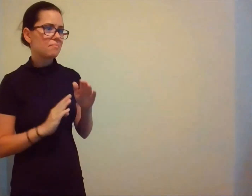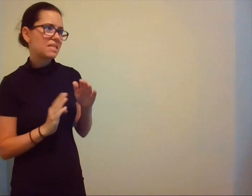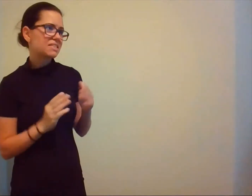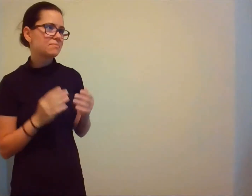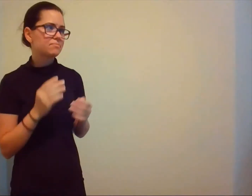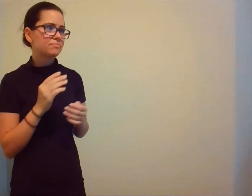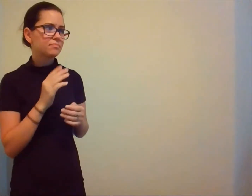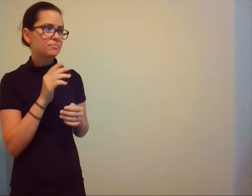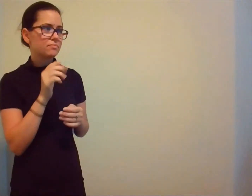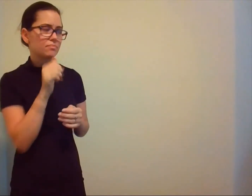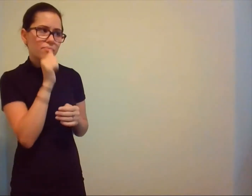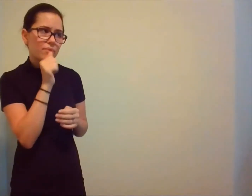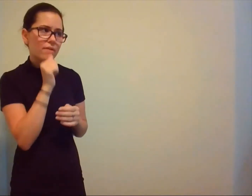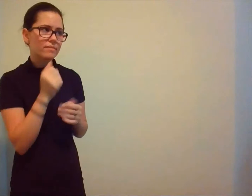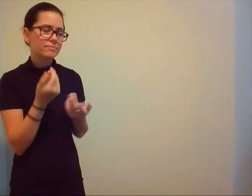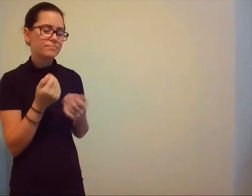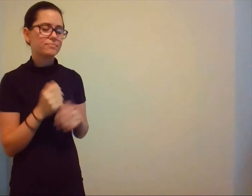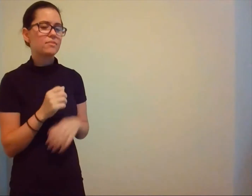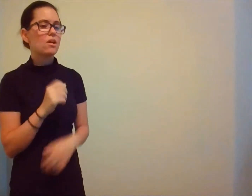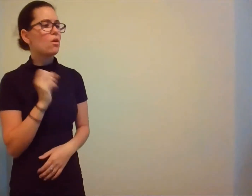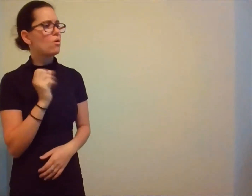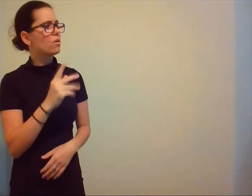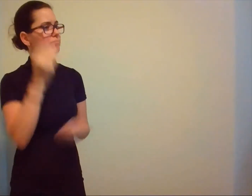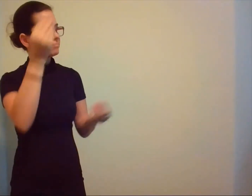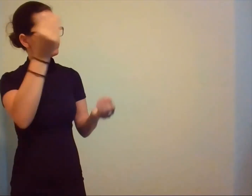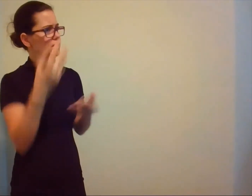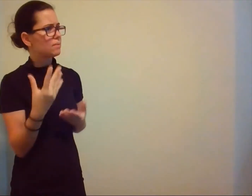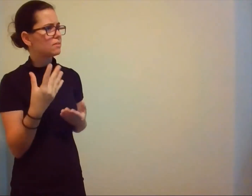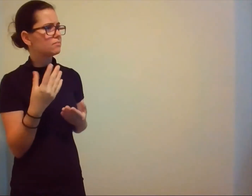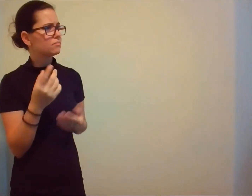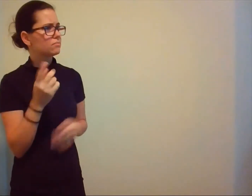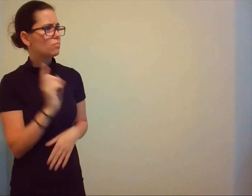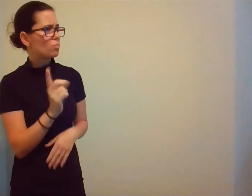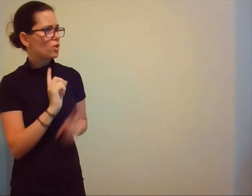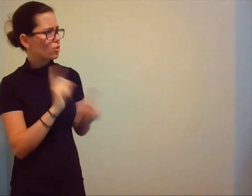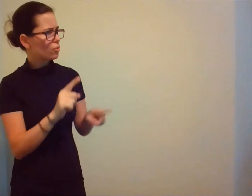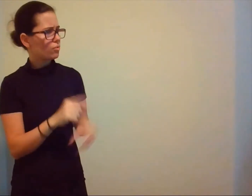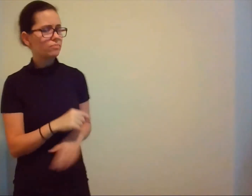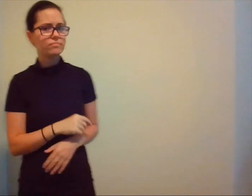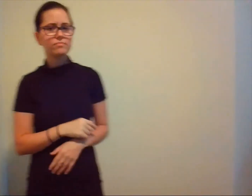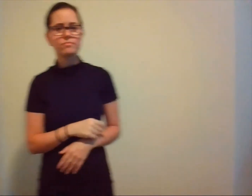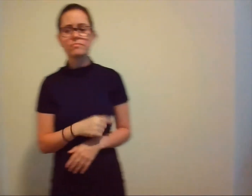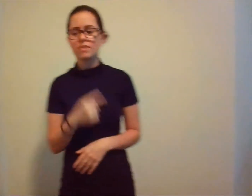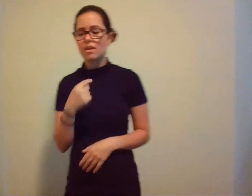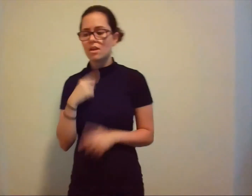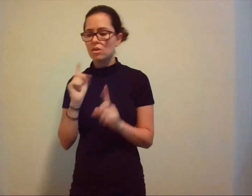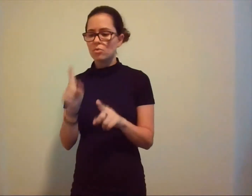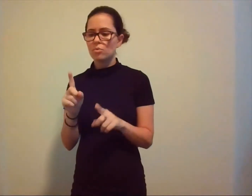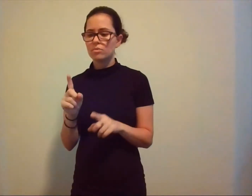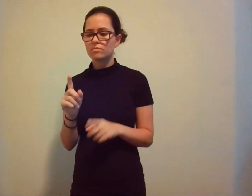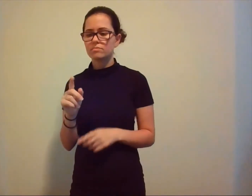to say the name of the hotel because I'm going to be talking about people that I saw there. And, I don't want to